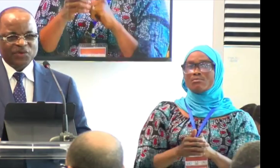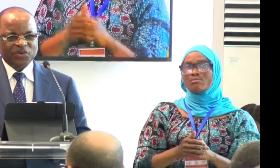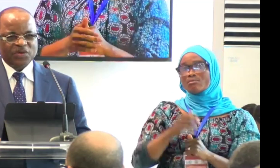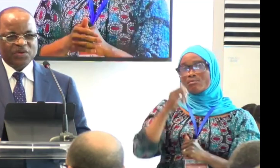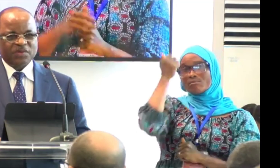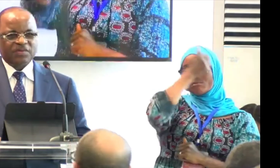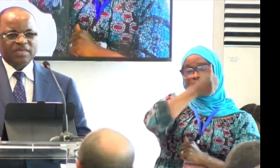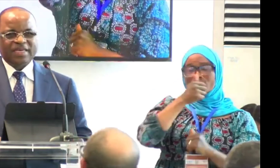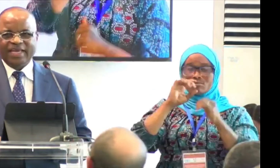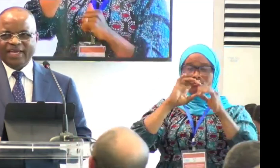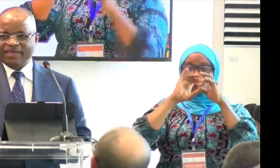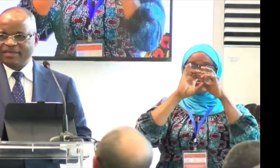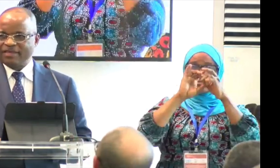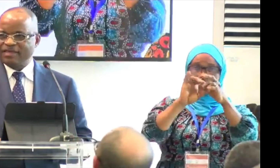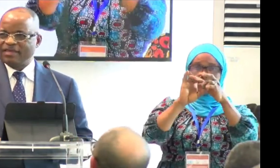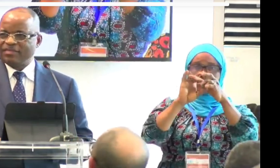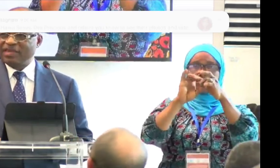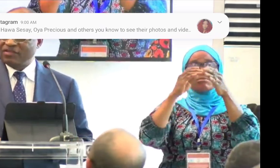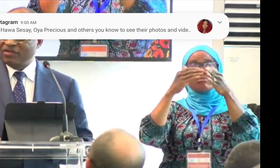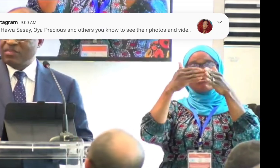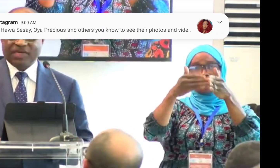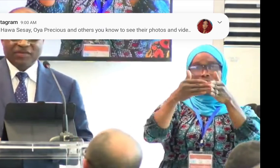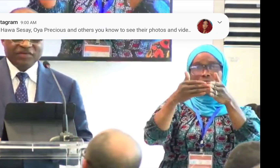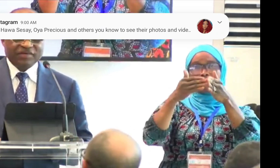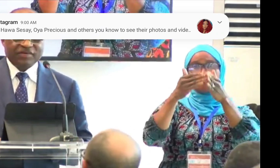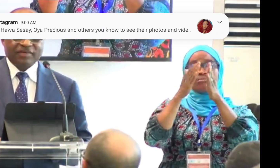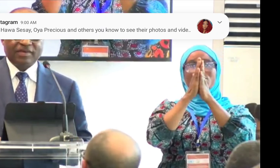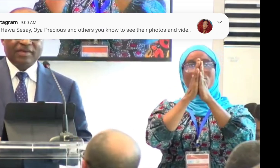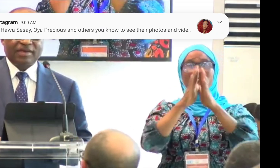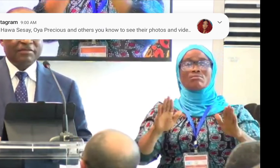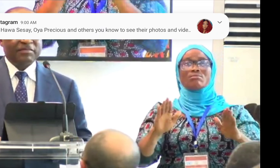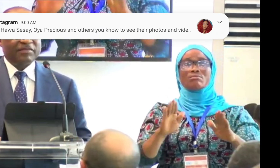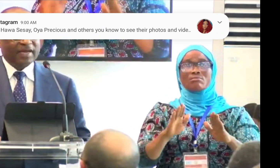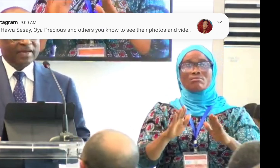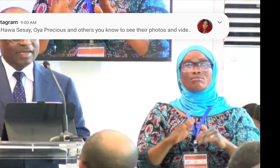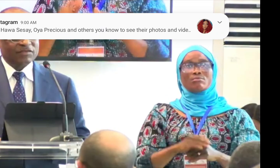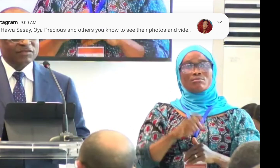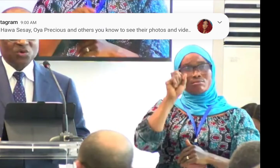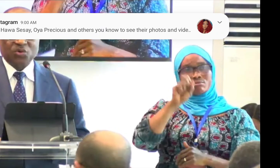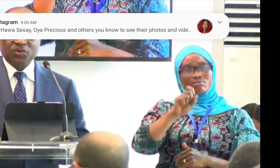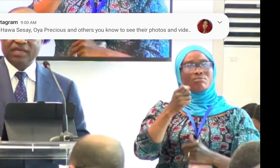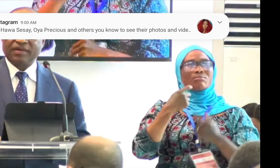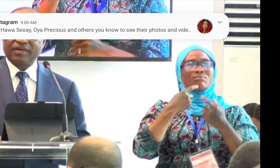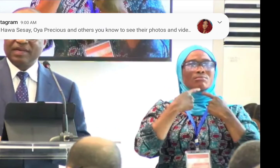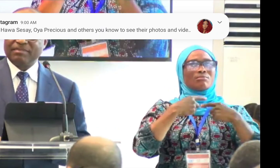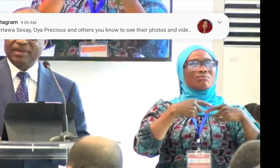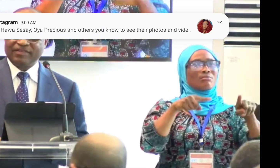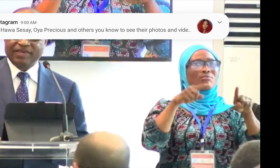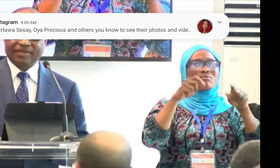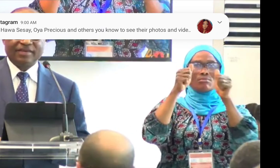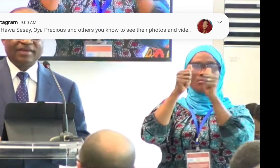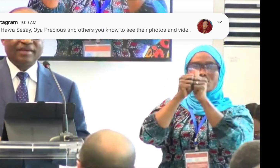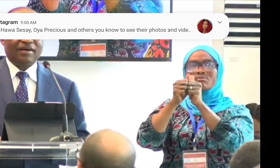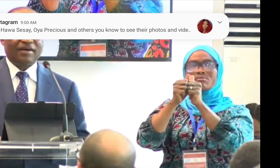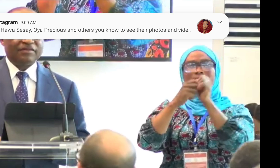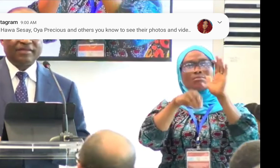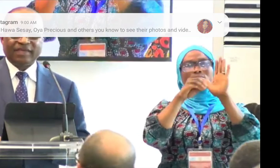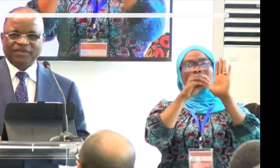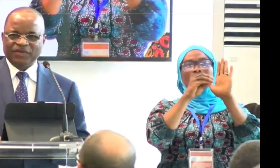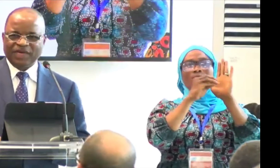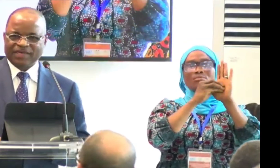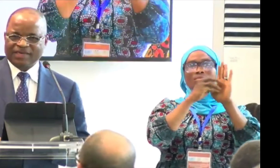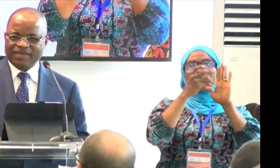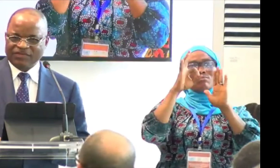African Union-led peace operations can be financed through the regular budget of